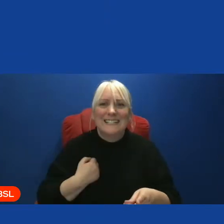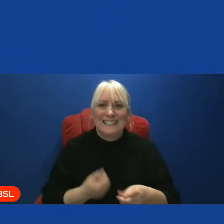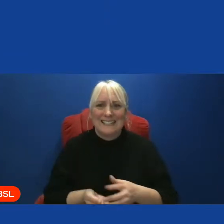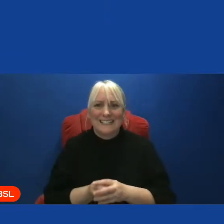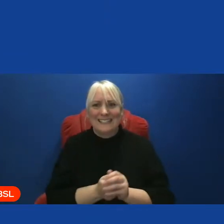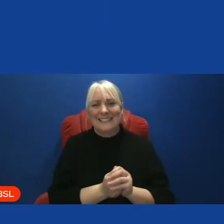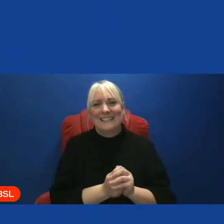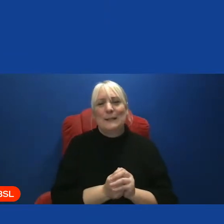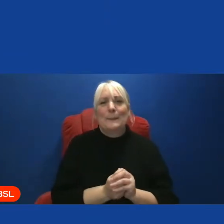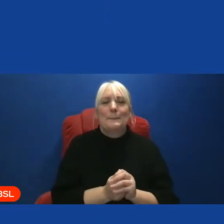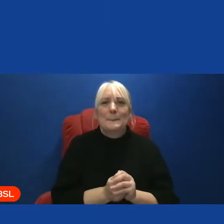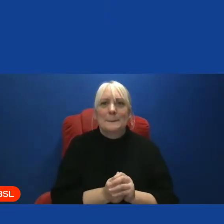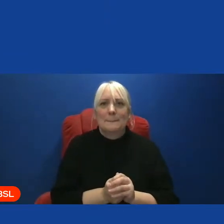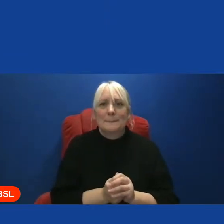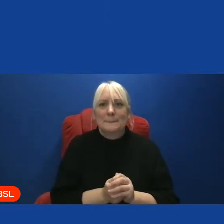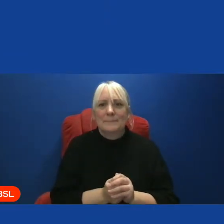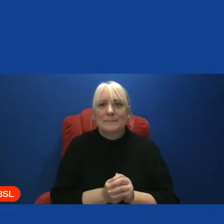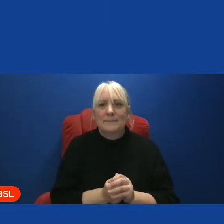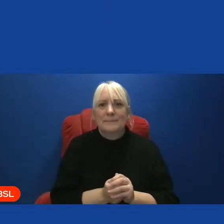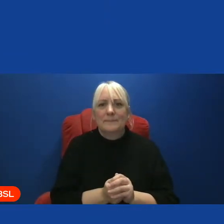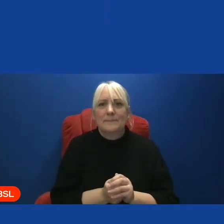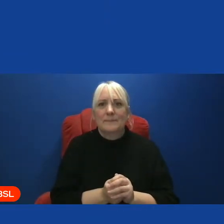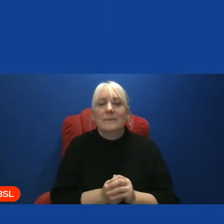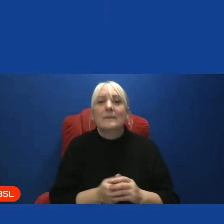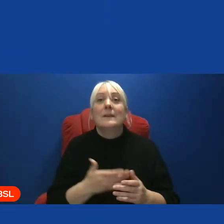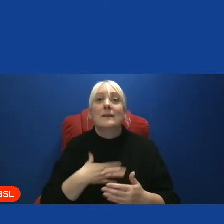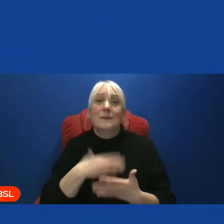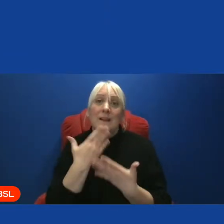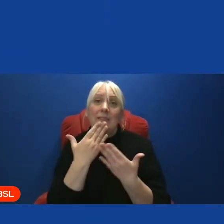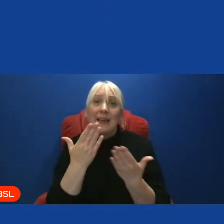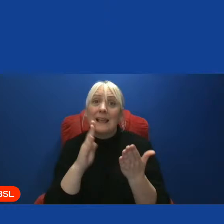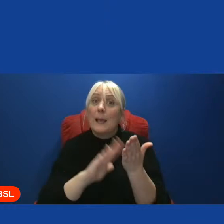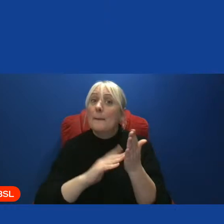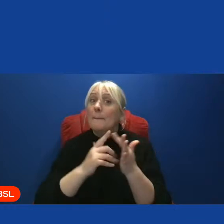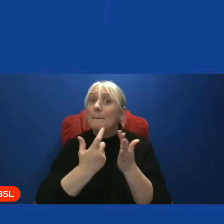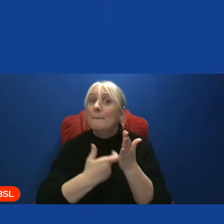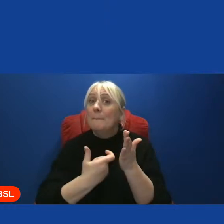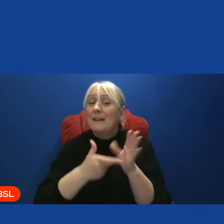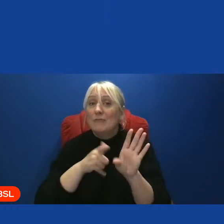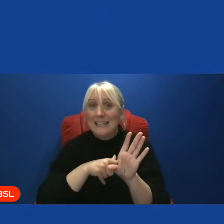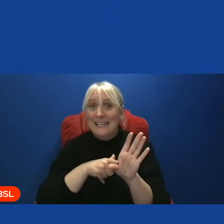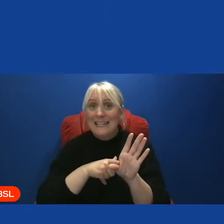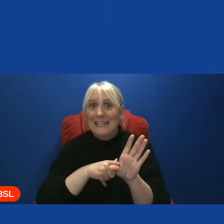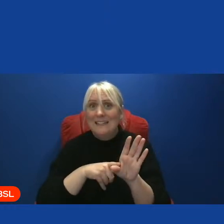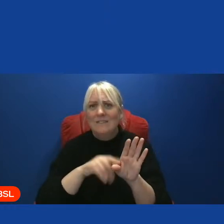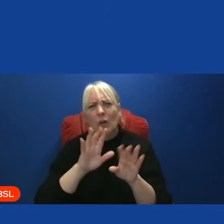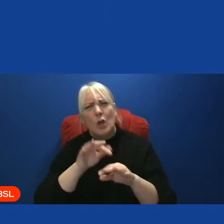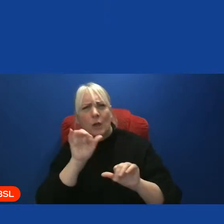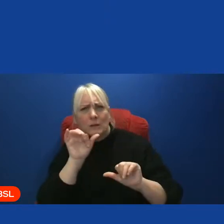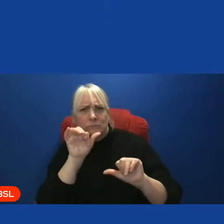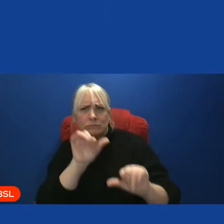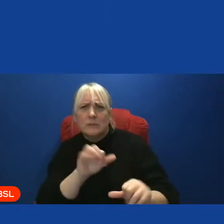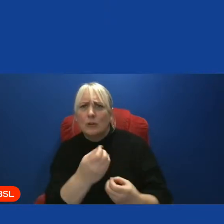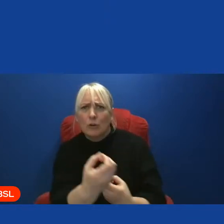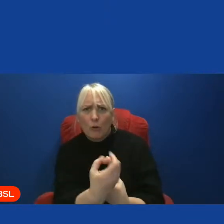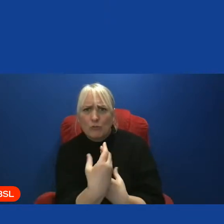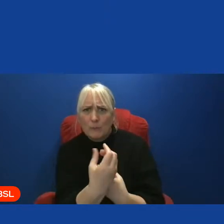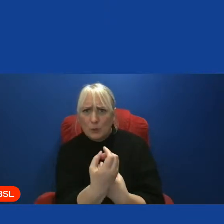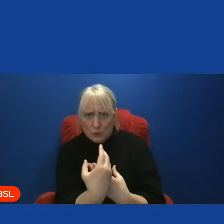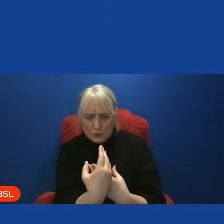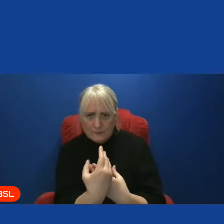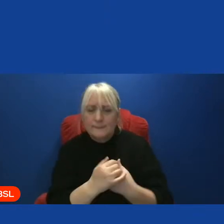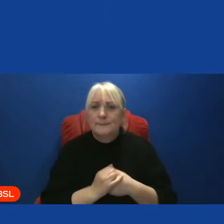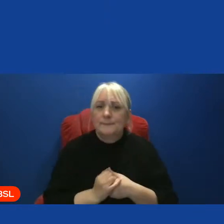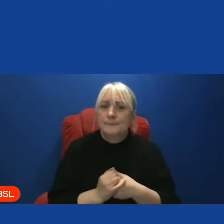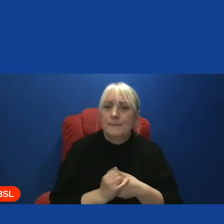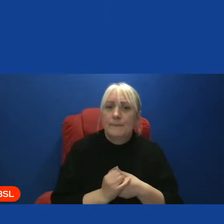worry, it's fine. Okay, yes, so I did want to thank Mary for her passionate contribution, and again,